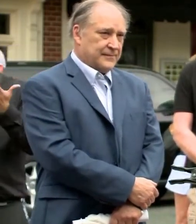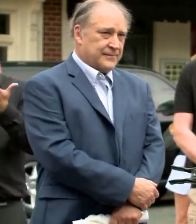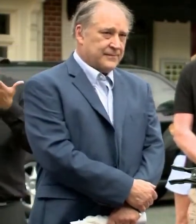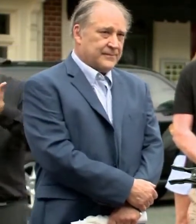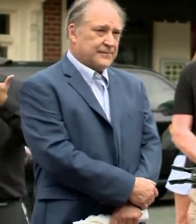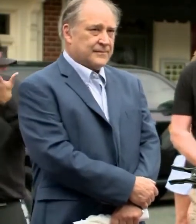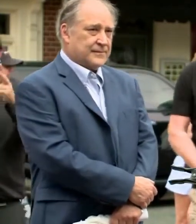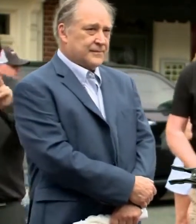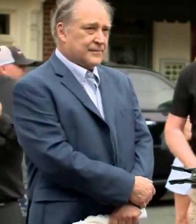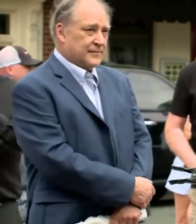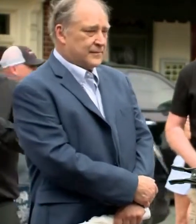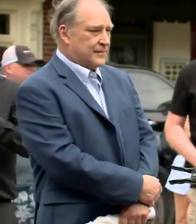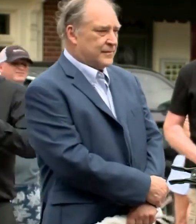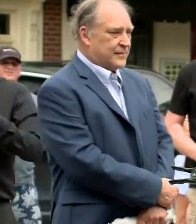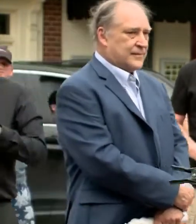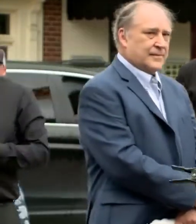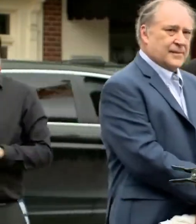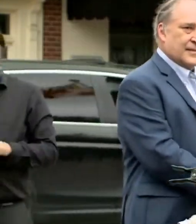opportunities.